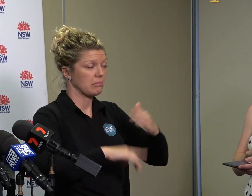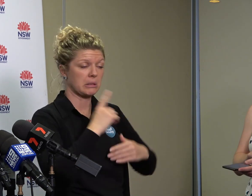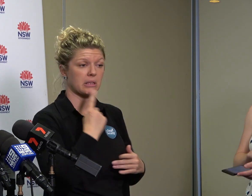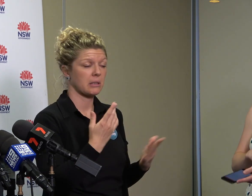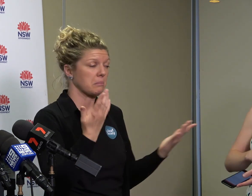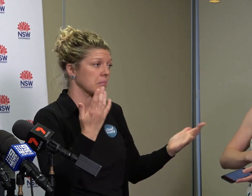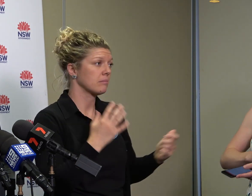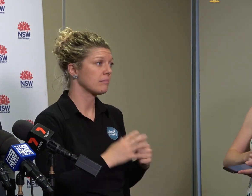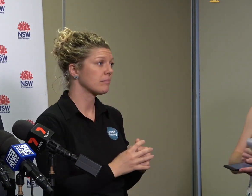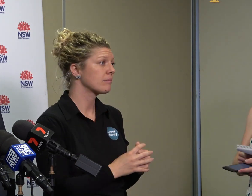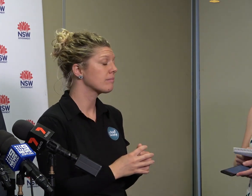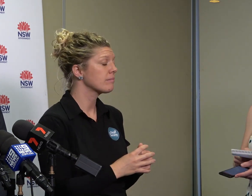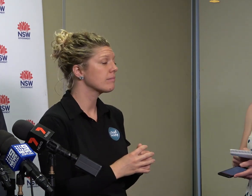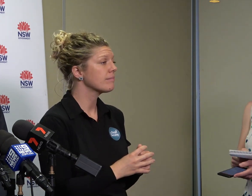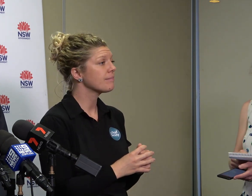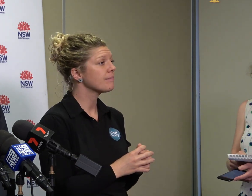fact